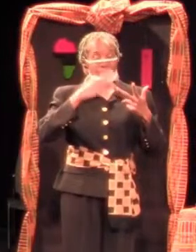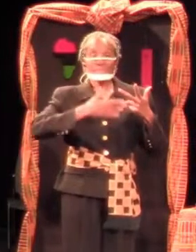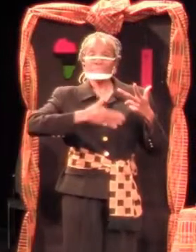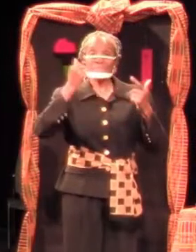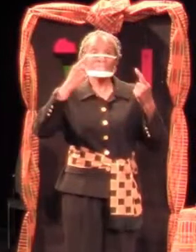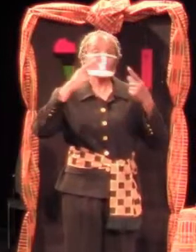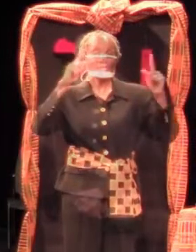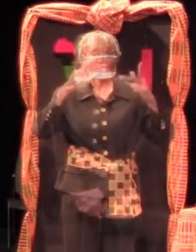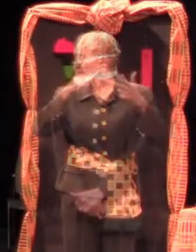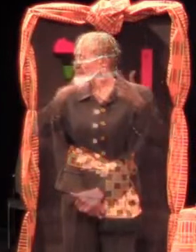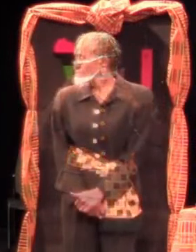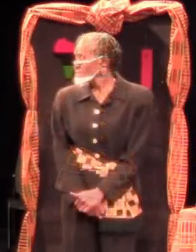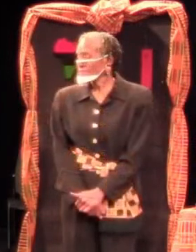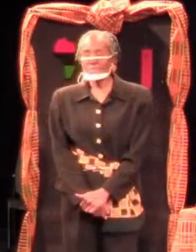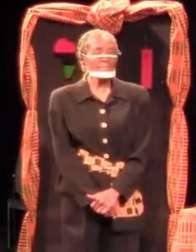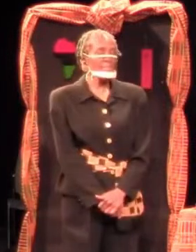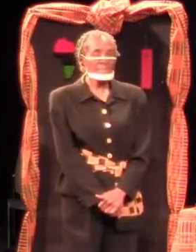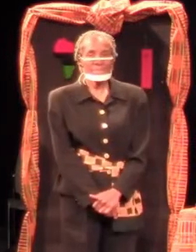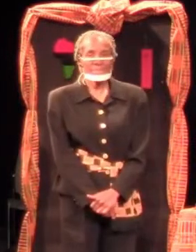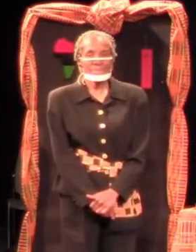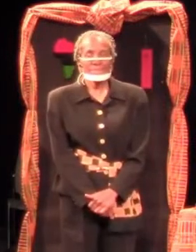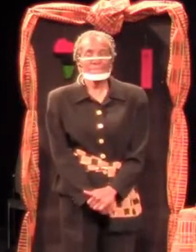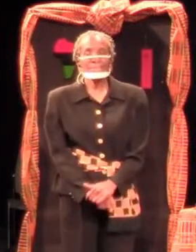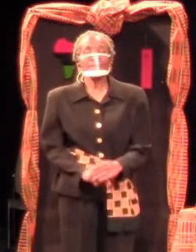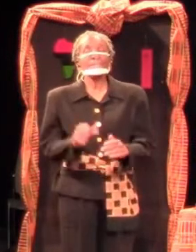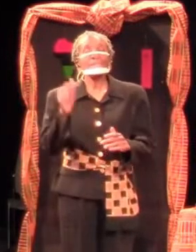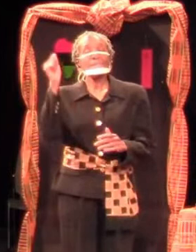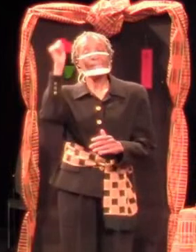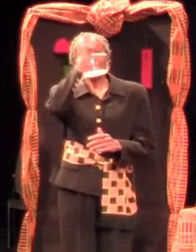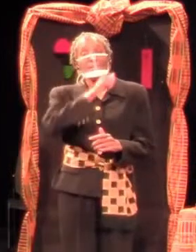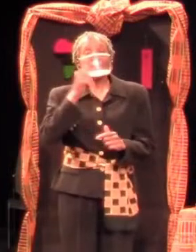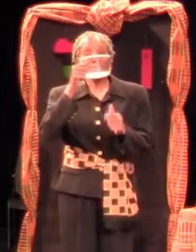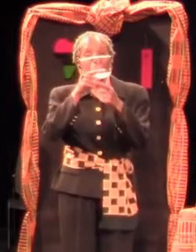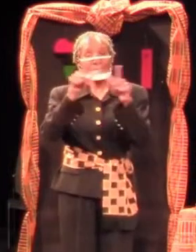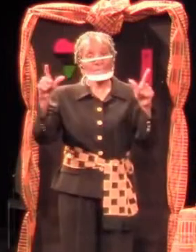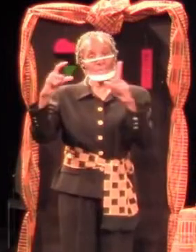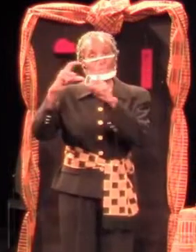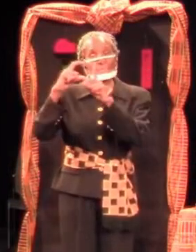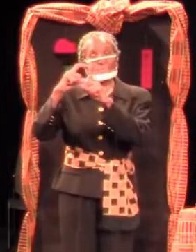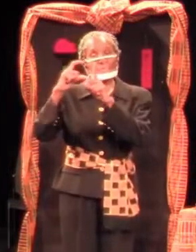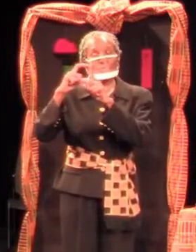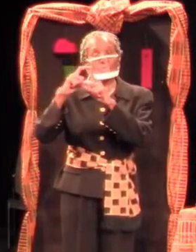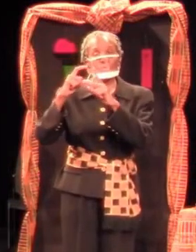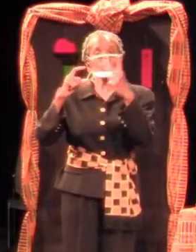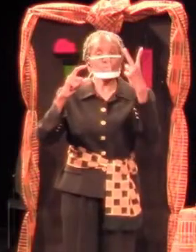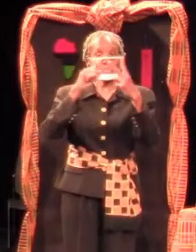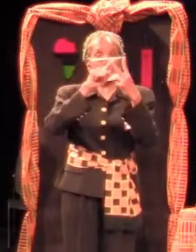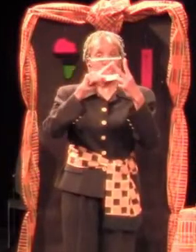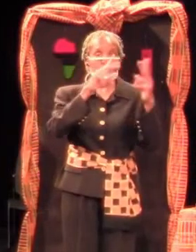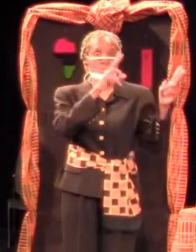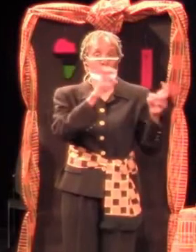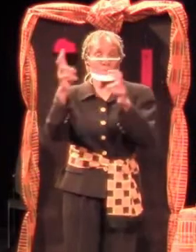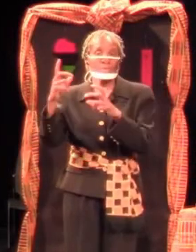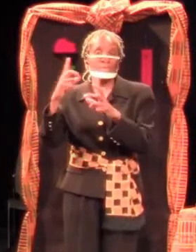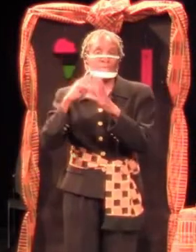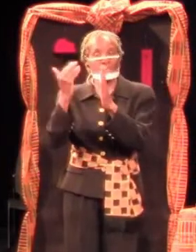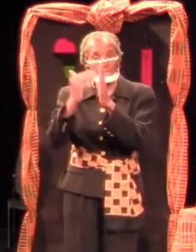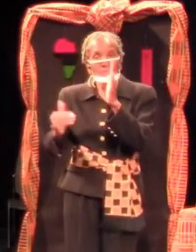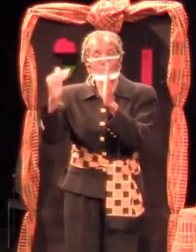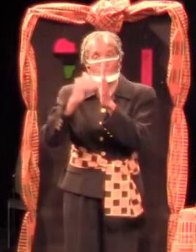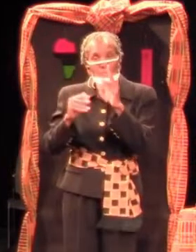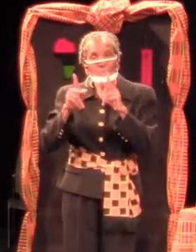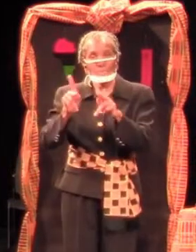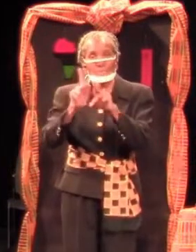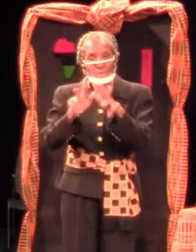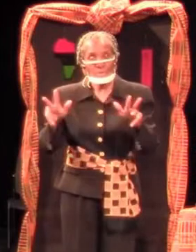highest achievements. Two key Swahili terms that you will hear throughout the Kwanzaa season are Habar